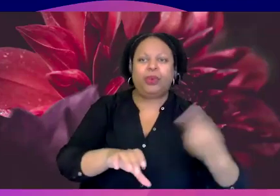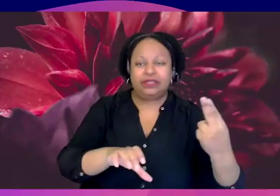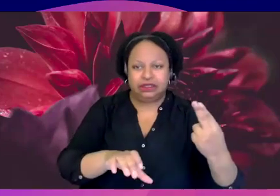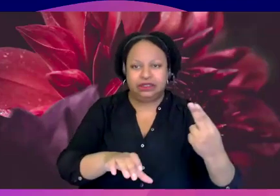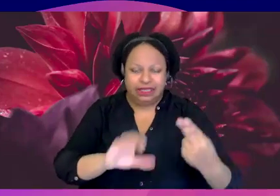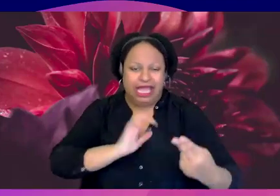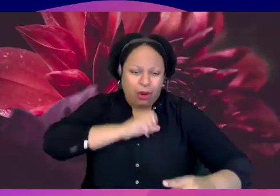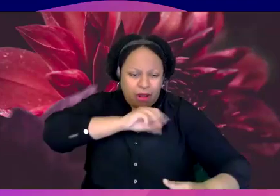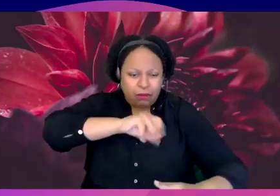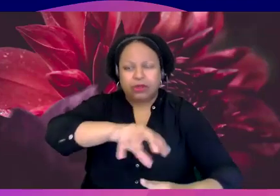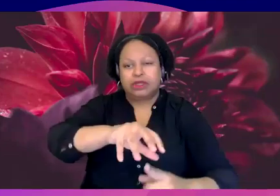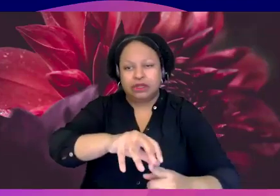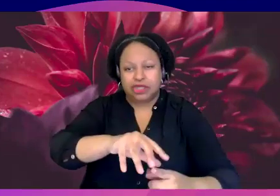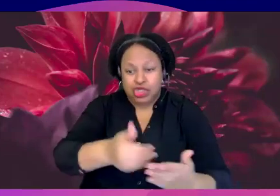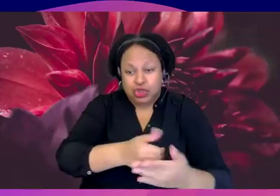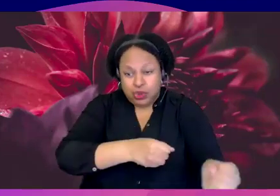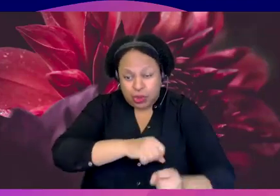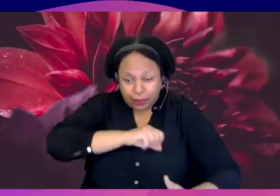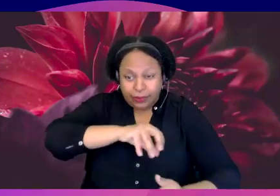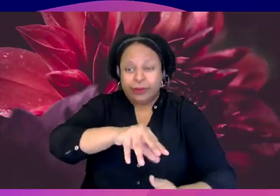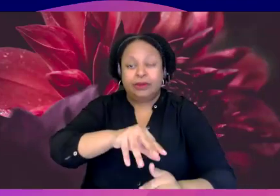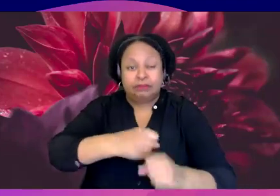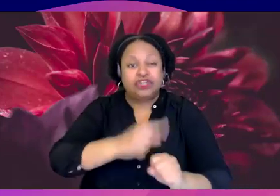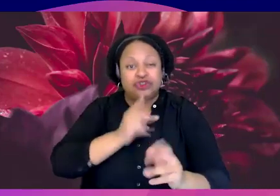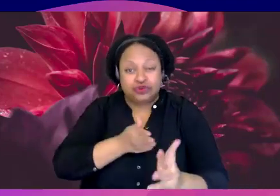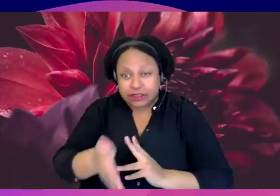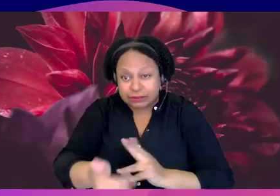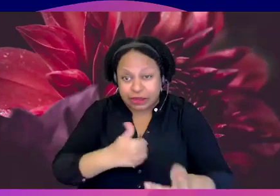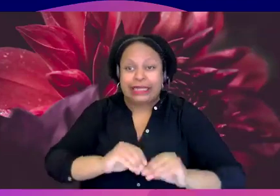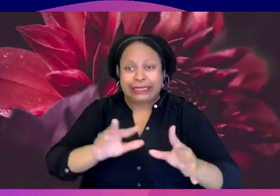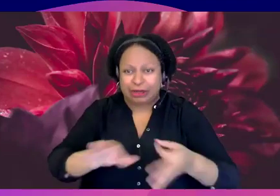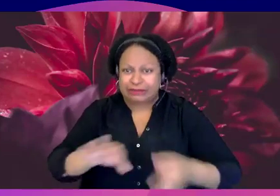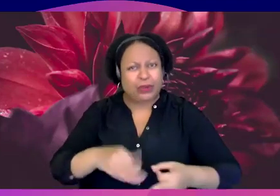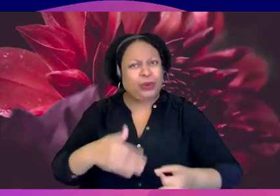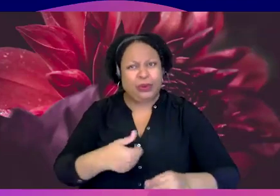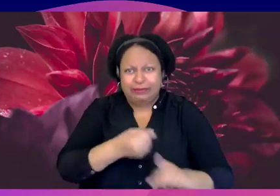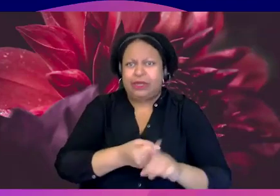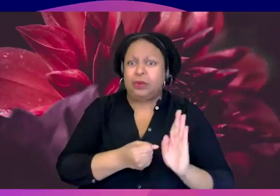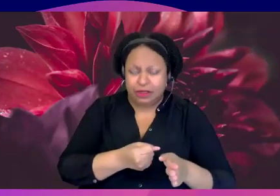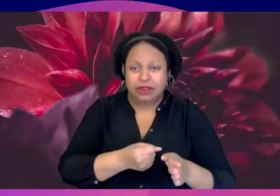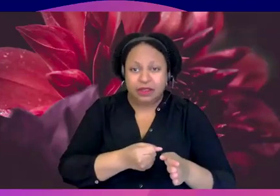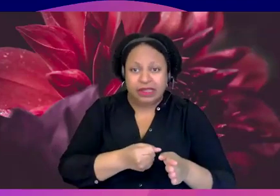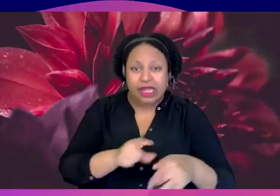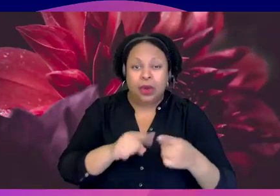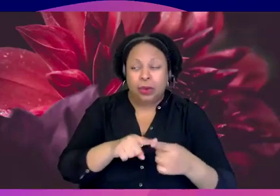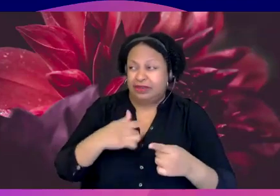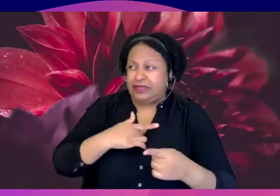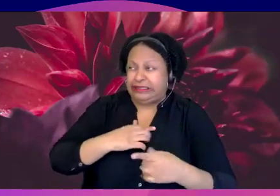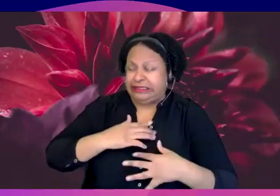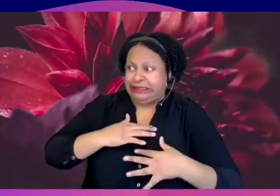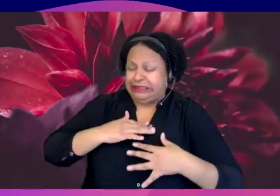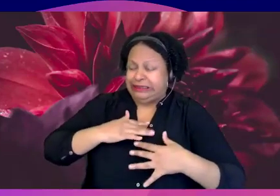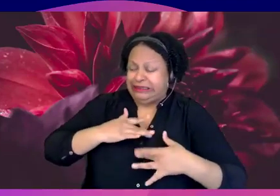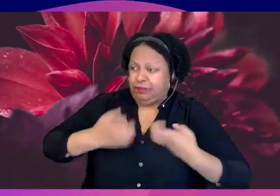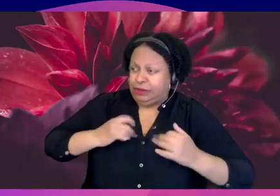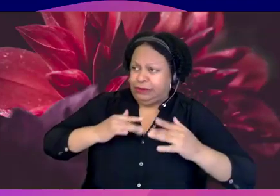making sure that we're being transparent, that we're being clear, that, when these things start to maybe manifest, the